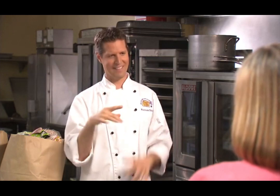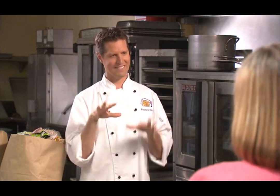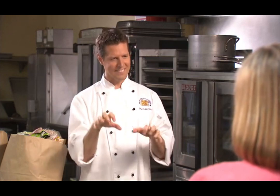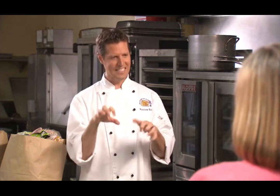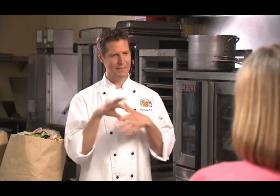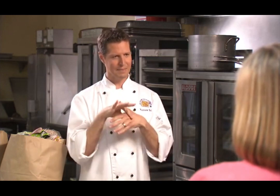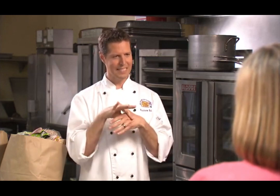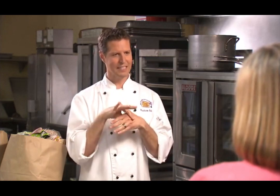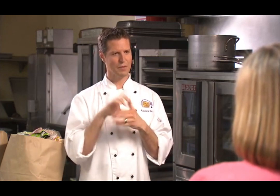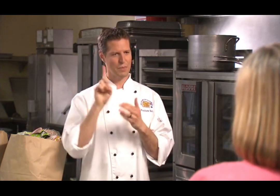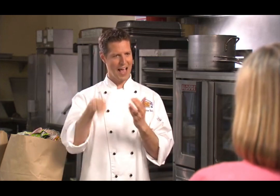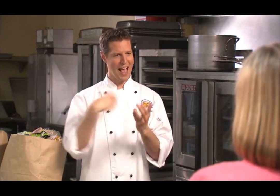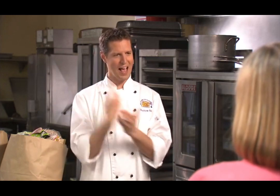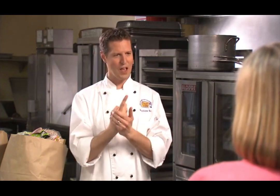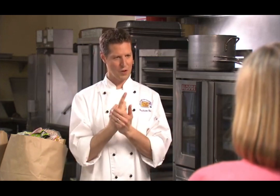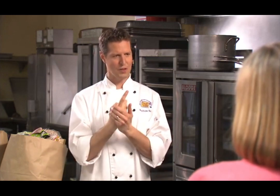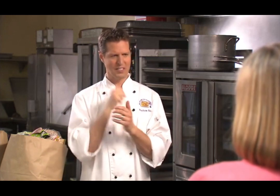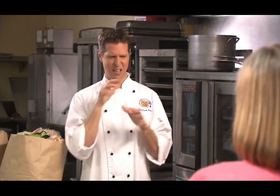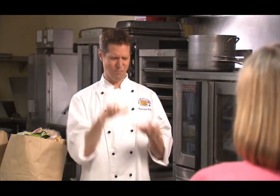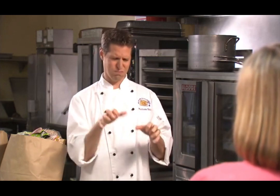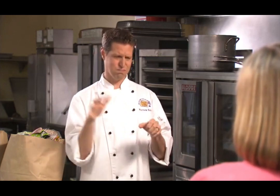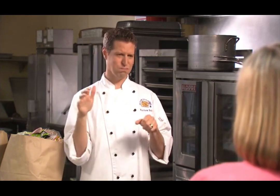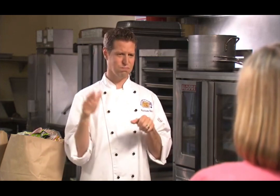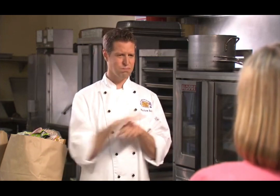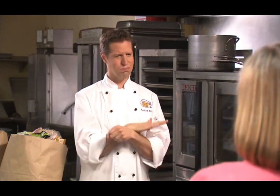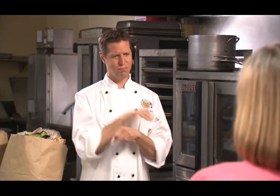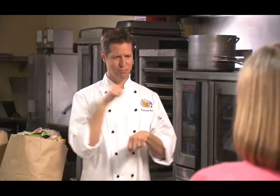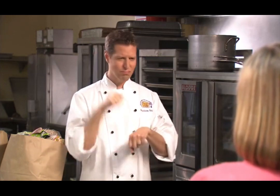As a chef, I like to freeze the meat for about an hour.